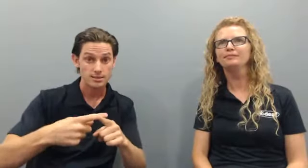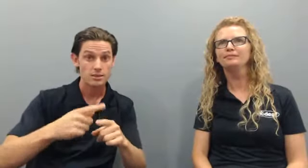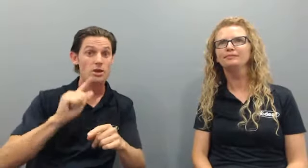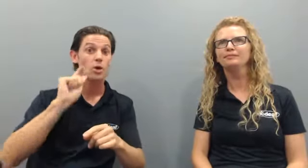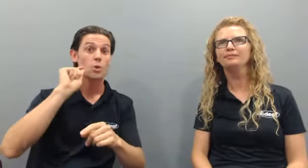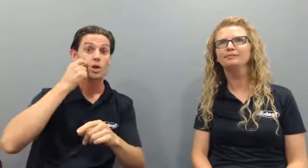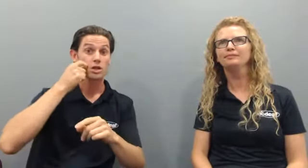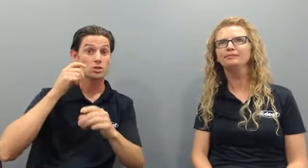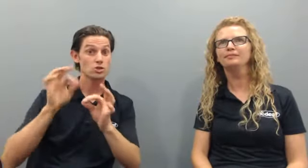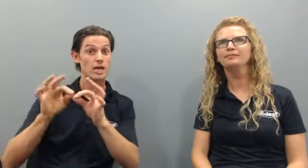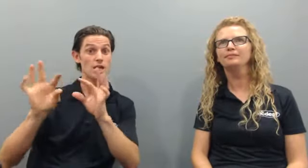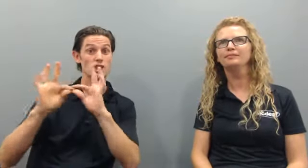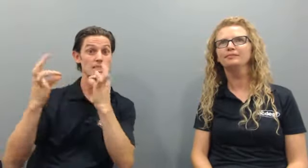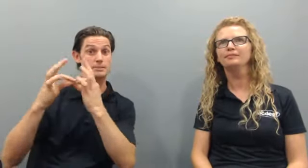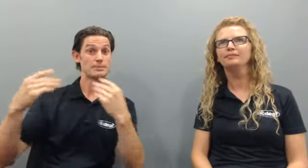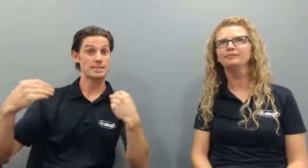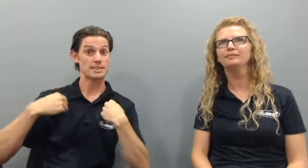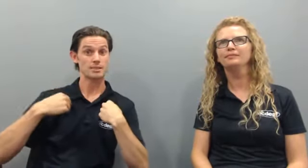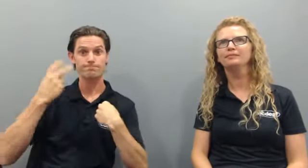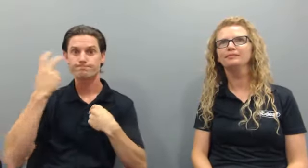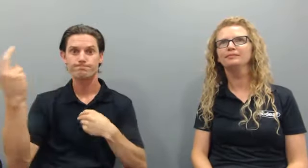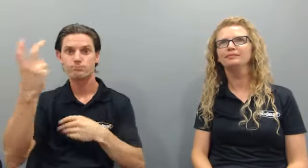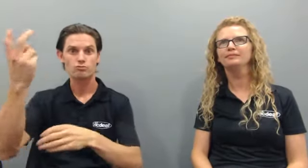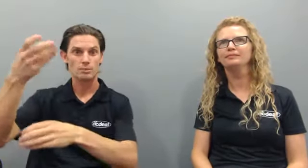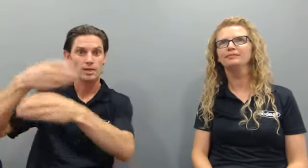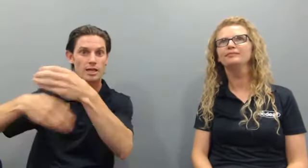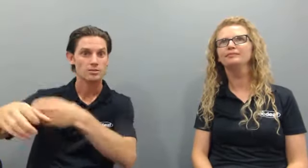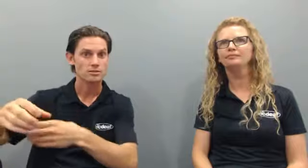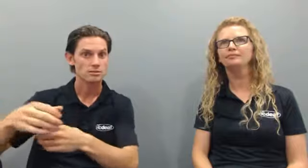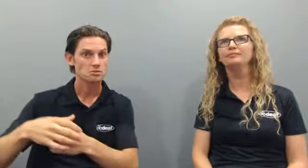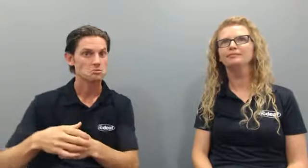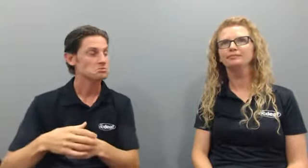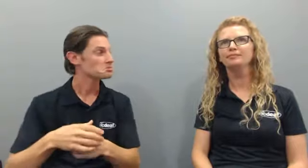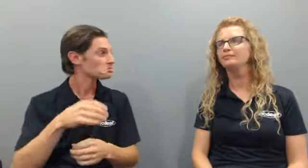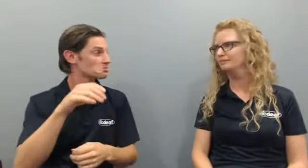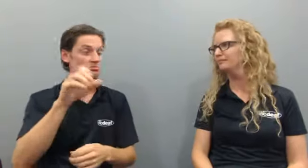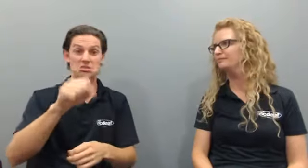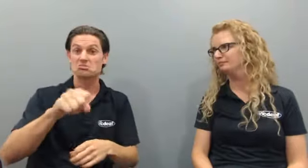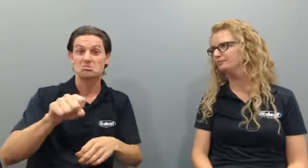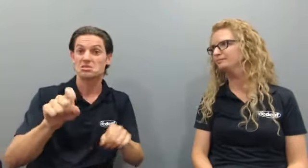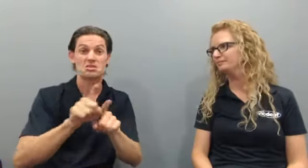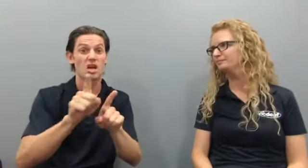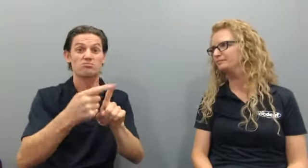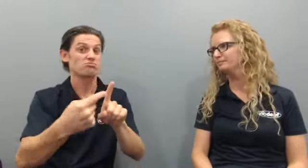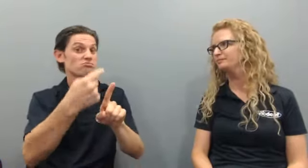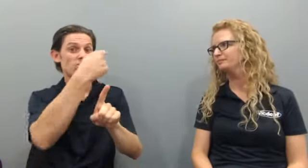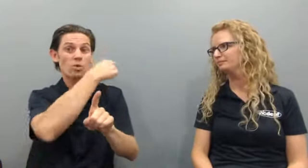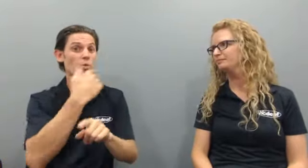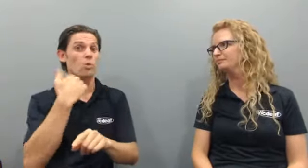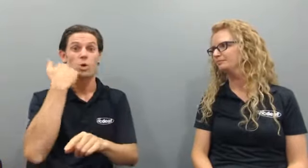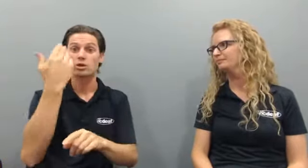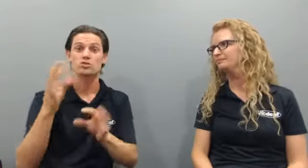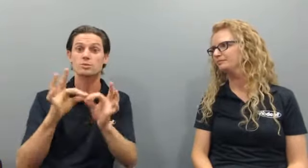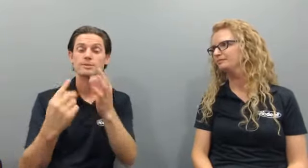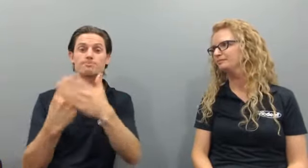Another question here is, if your interpreter is sick, will the interpreter agency look for a replacement? Yep, like they've always done, they